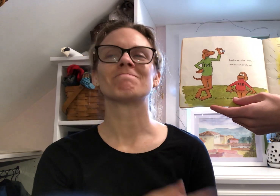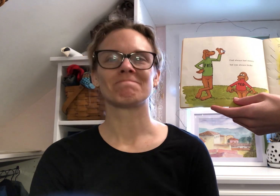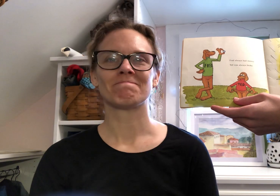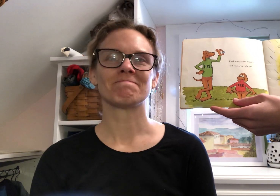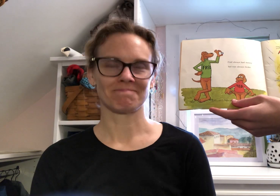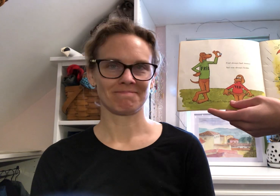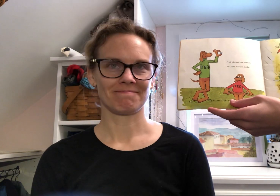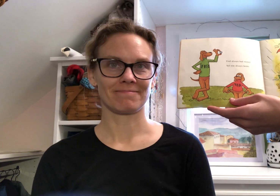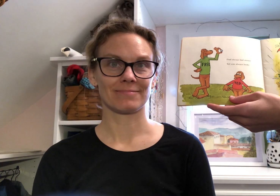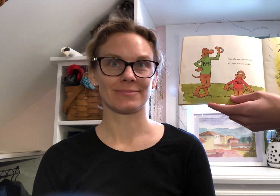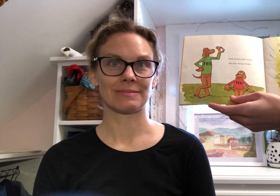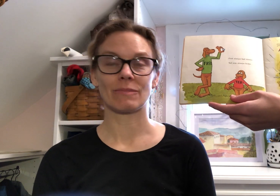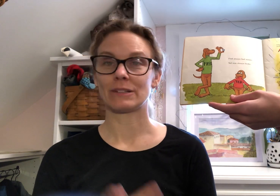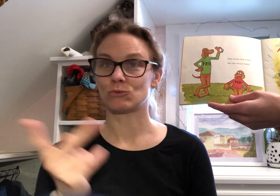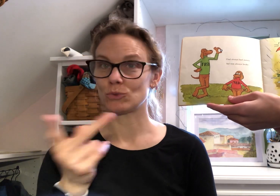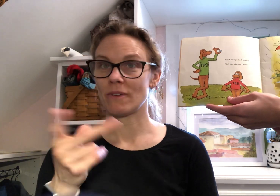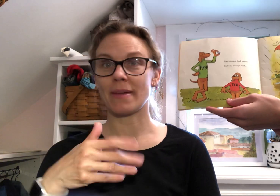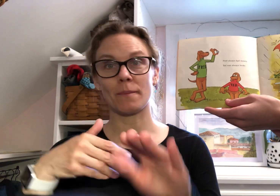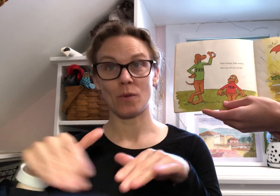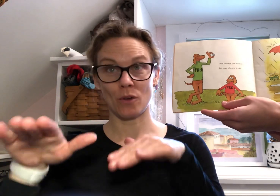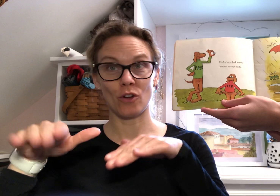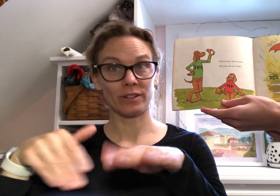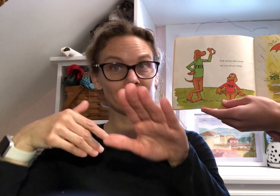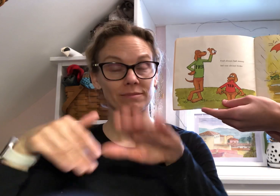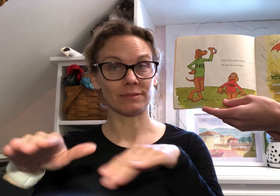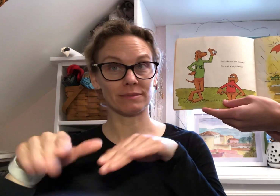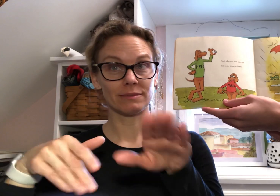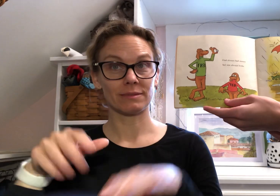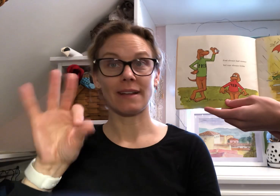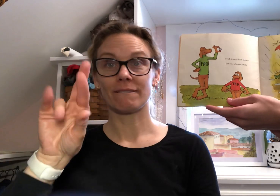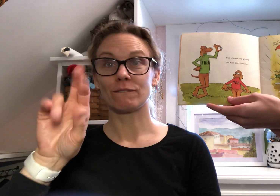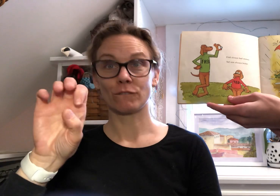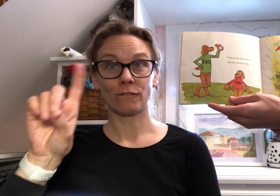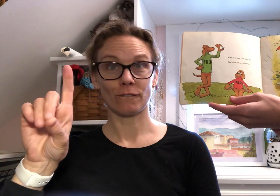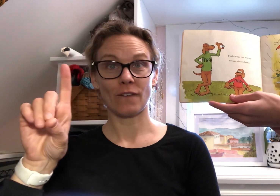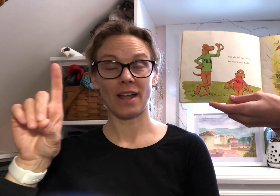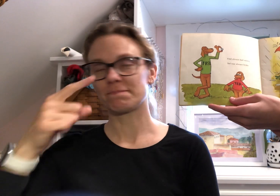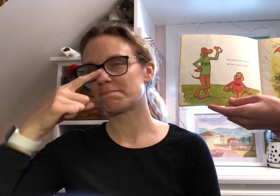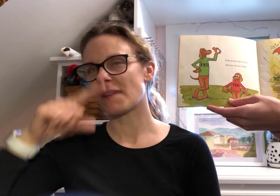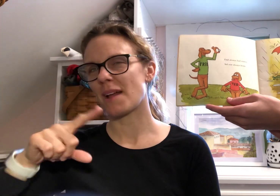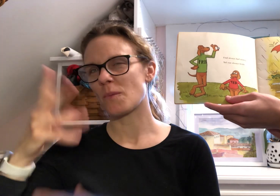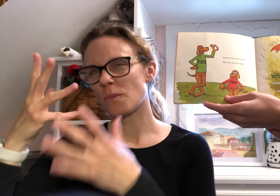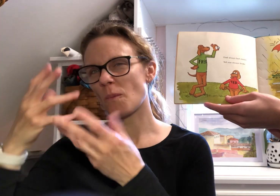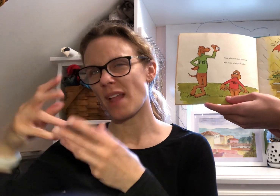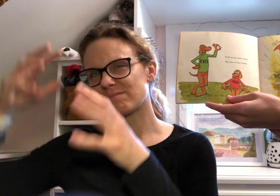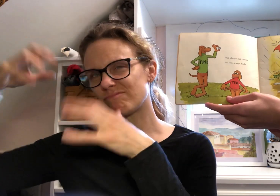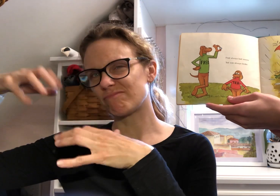When they walked in the rain, Fred got wet, but Ted stayed dry.